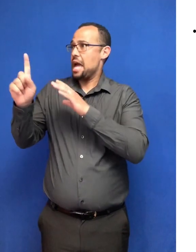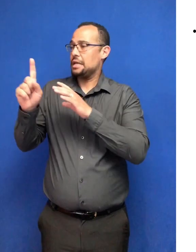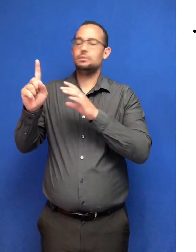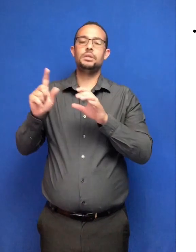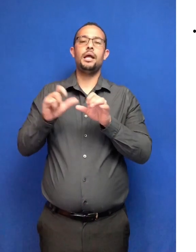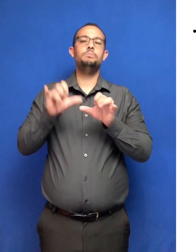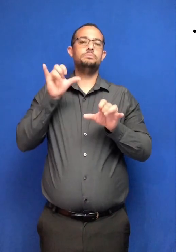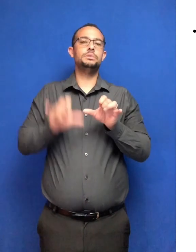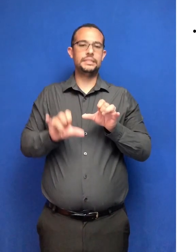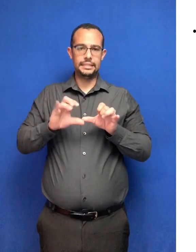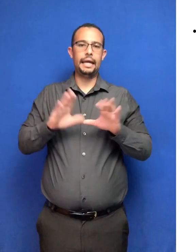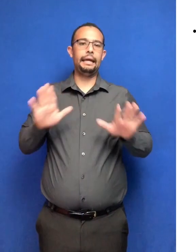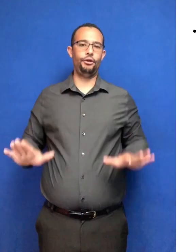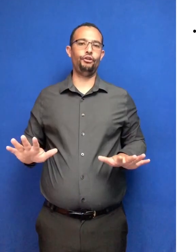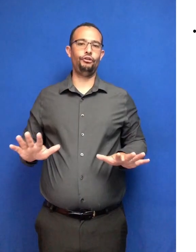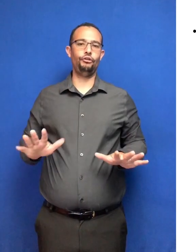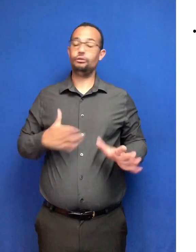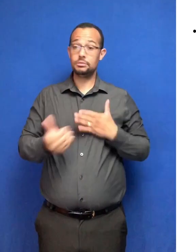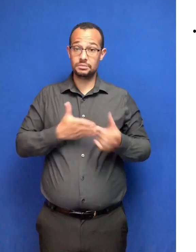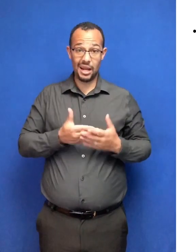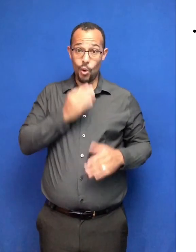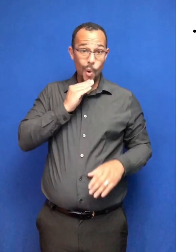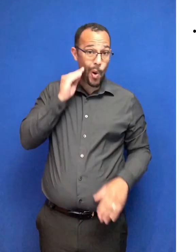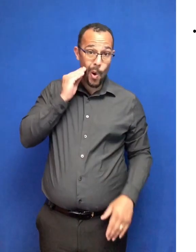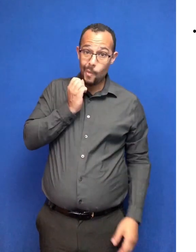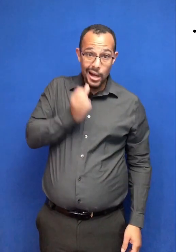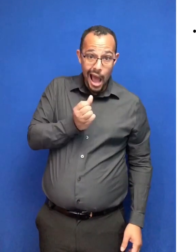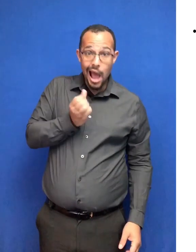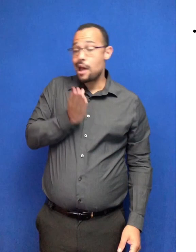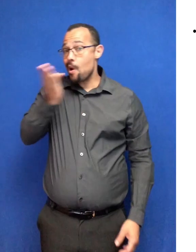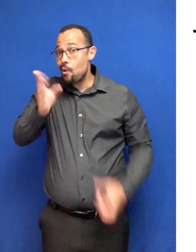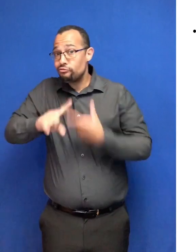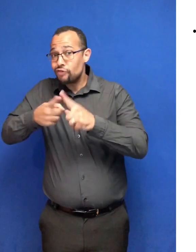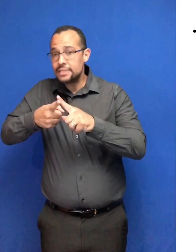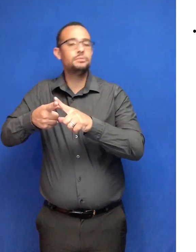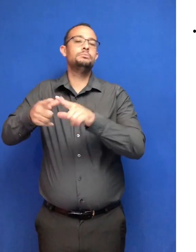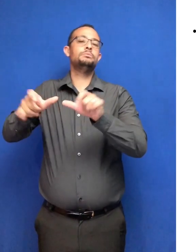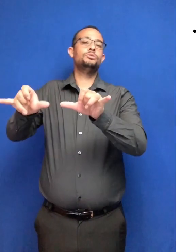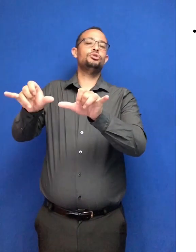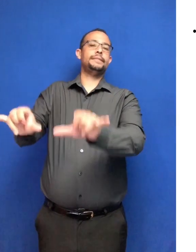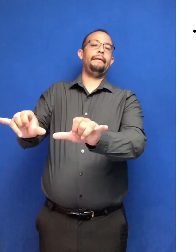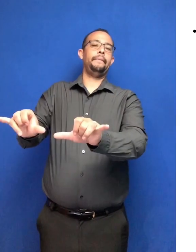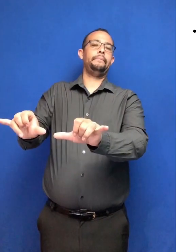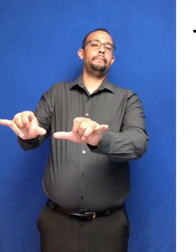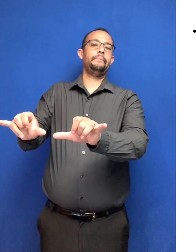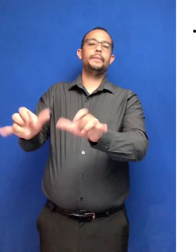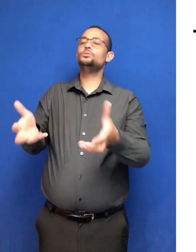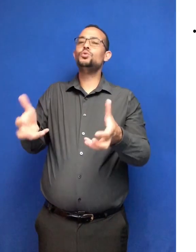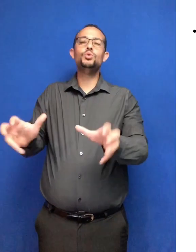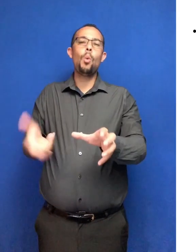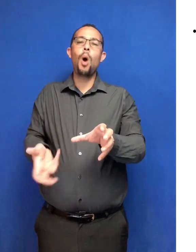you're not home, at this point, you should stay where you're at. So you don't want to get on the road